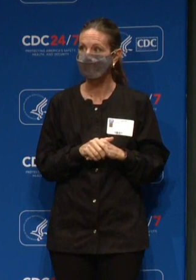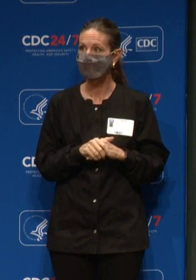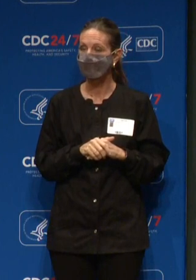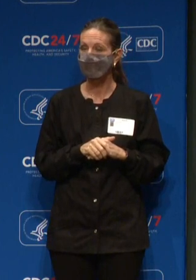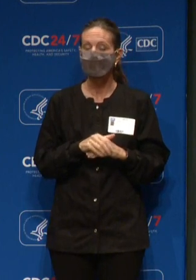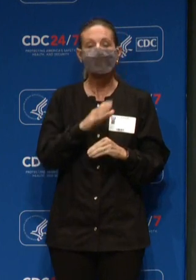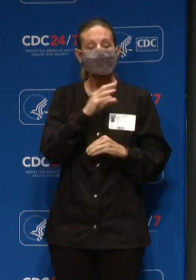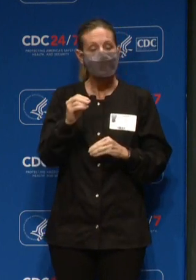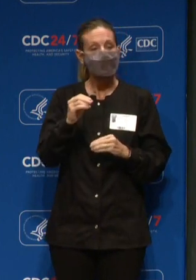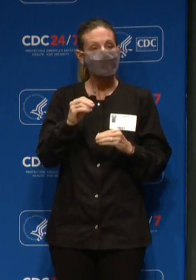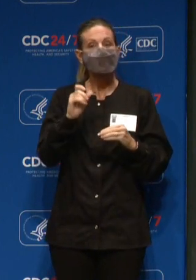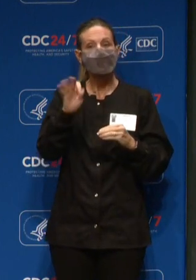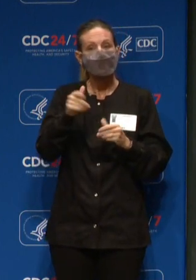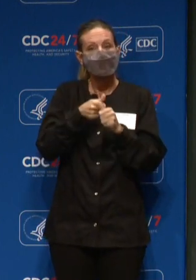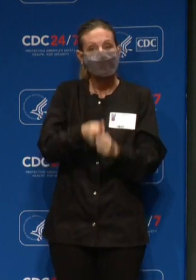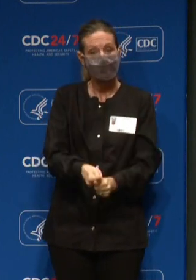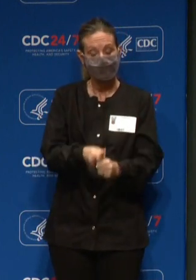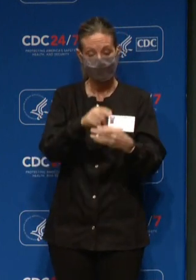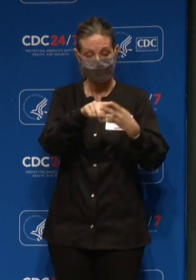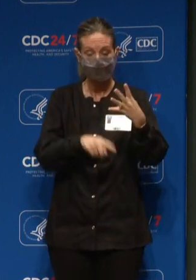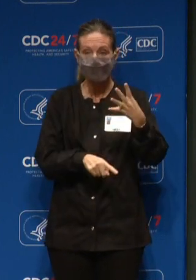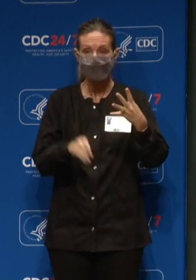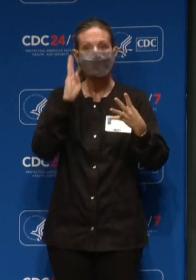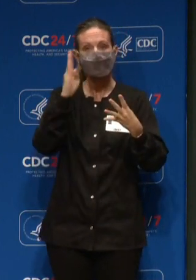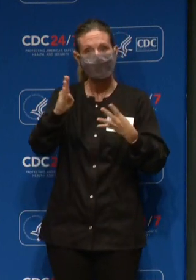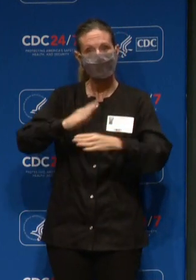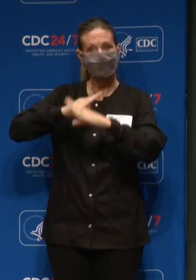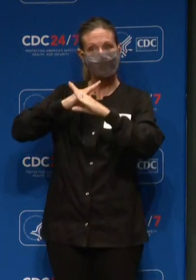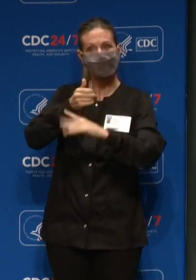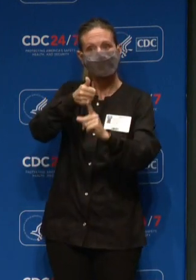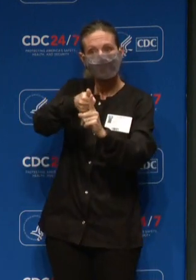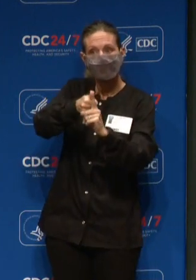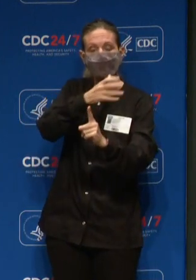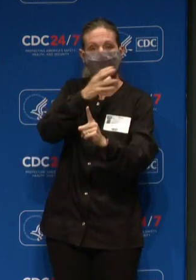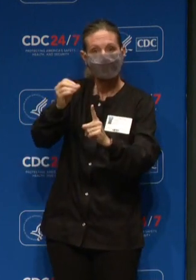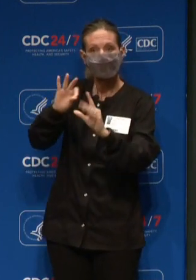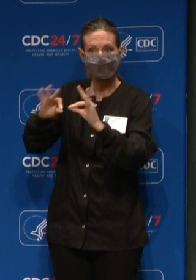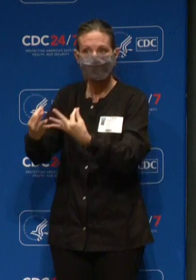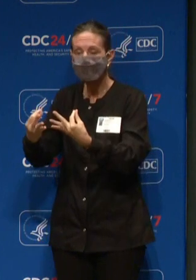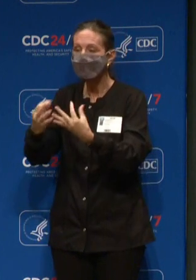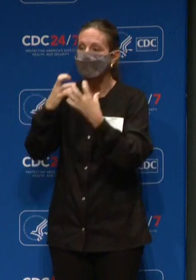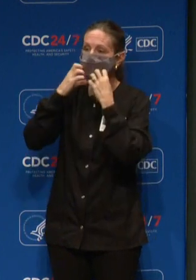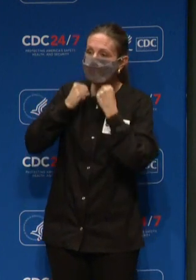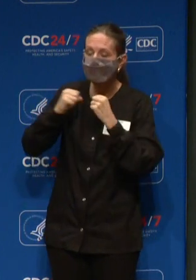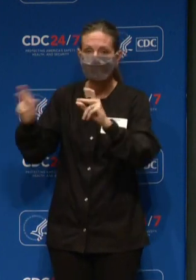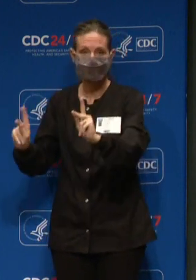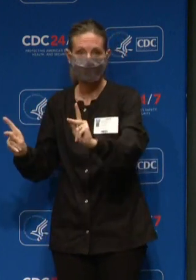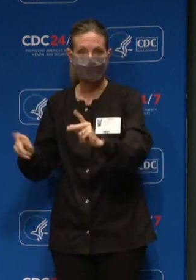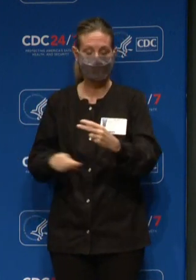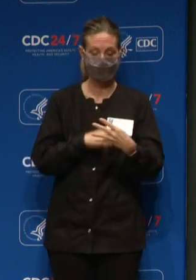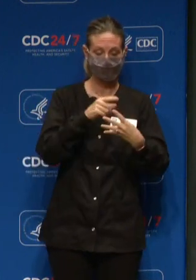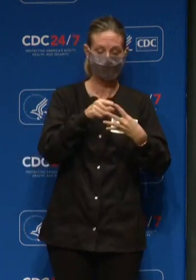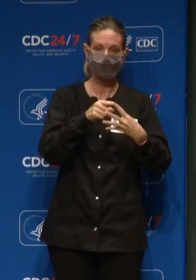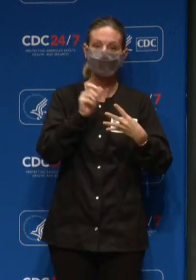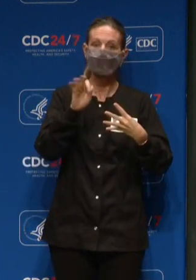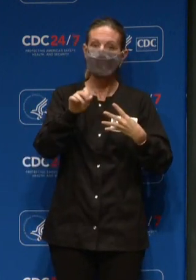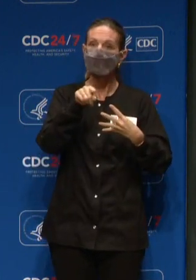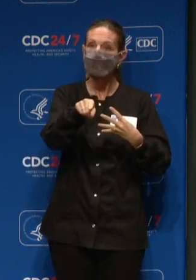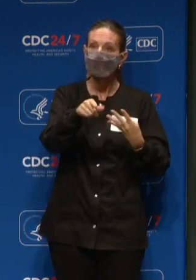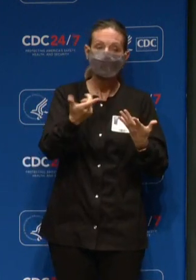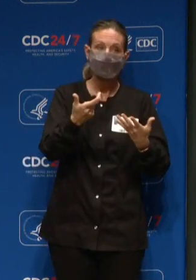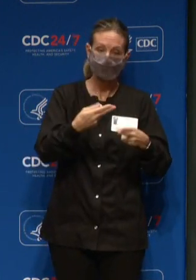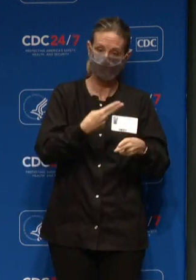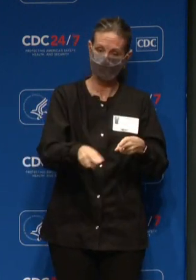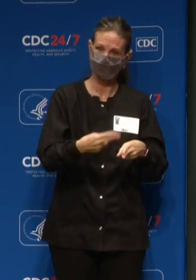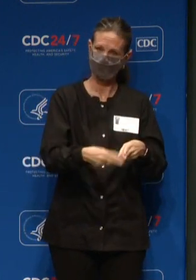you love. First, the more closely you interact with others. Second, the longer the interaction asks.